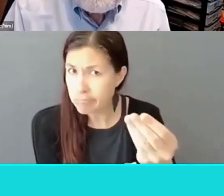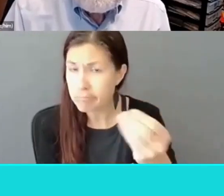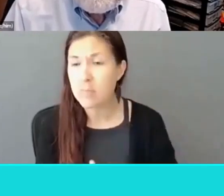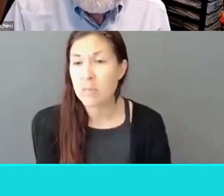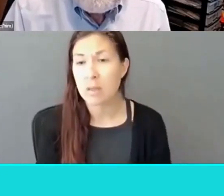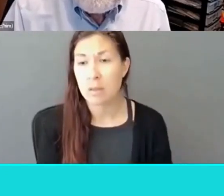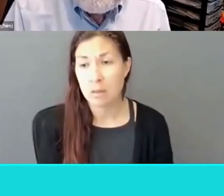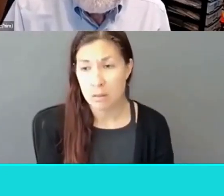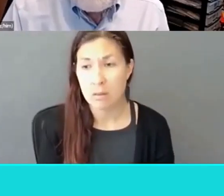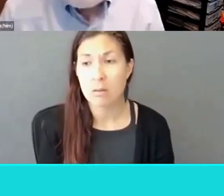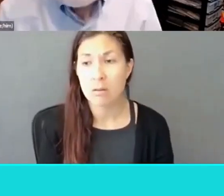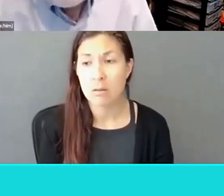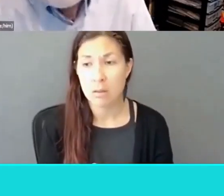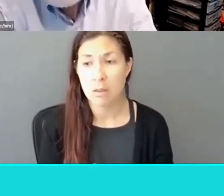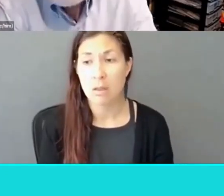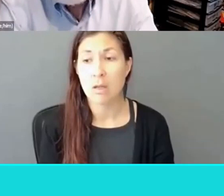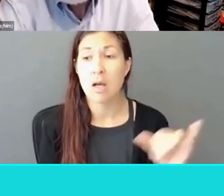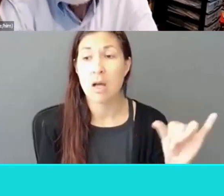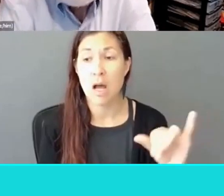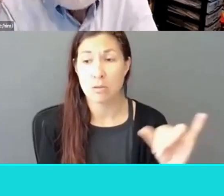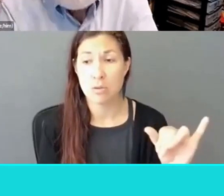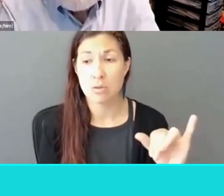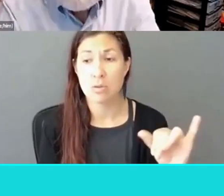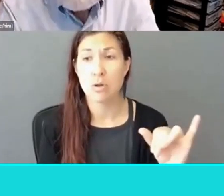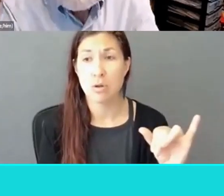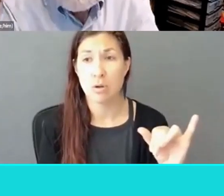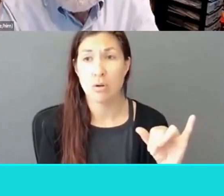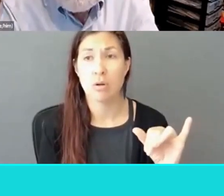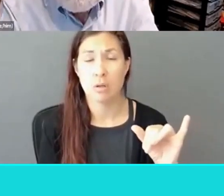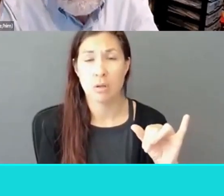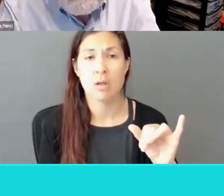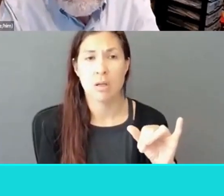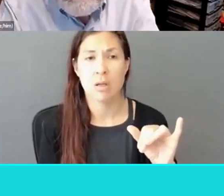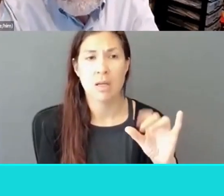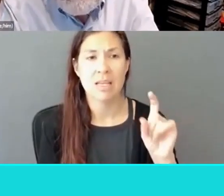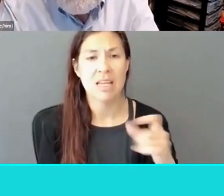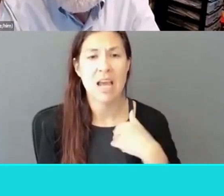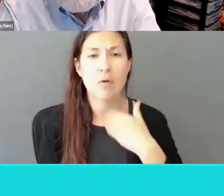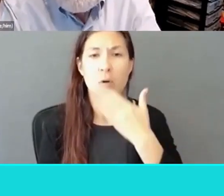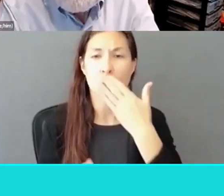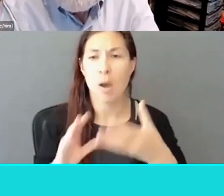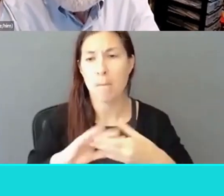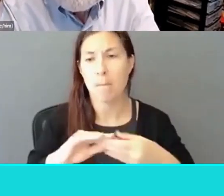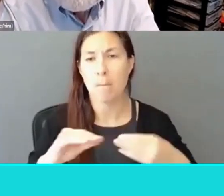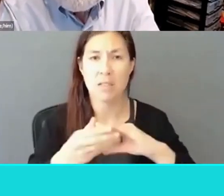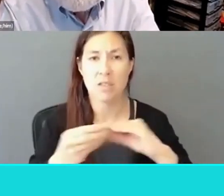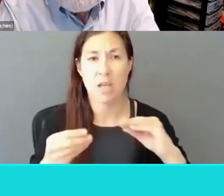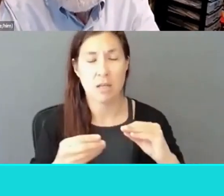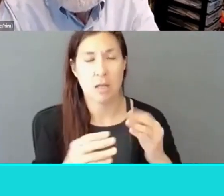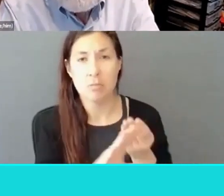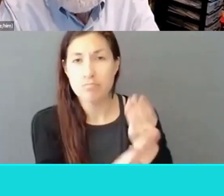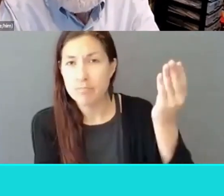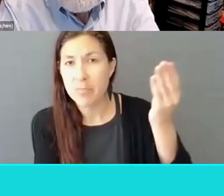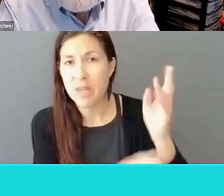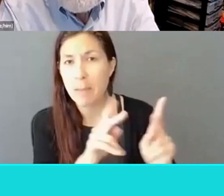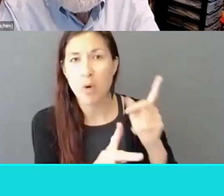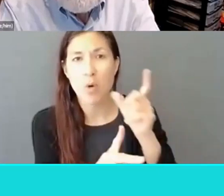evaluations, again done at state level by Disability Determination Services.